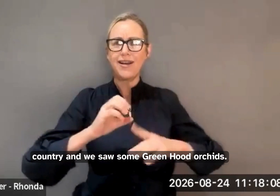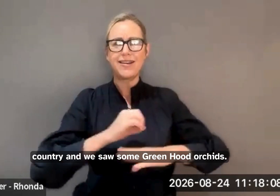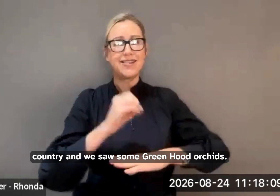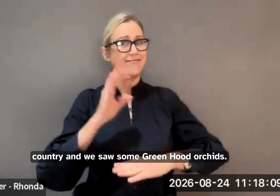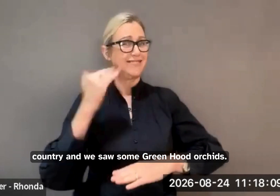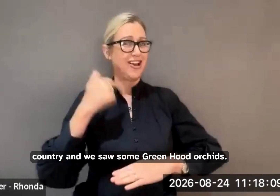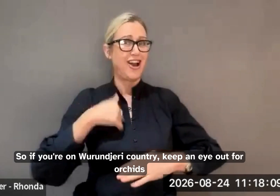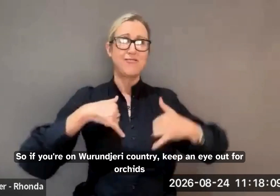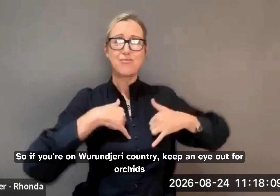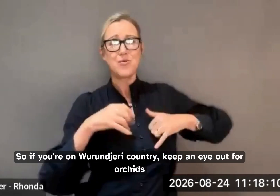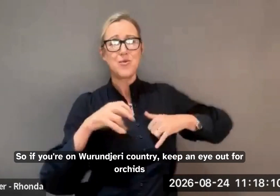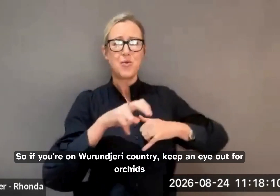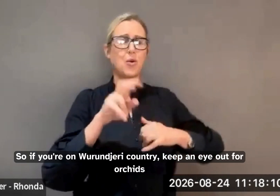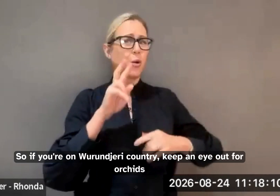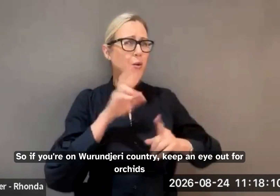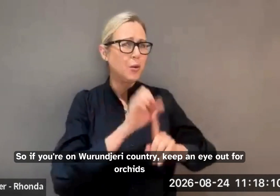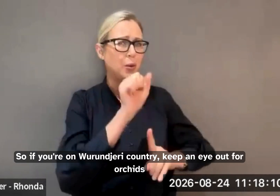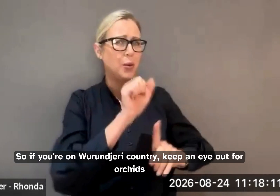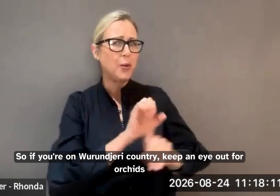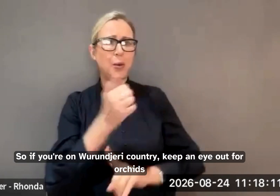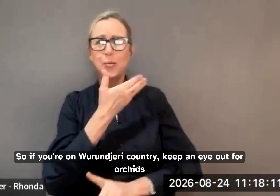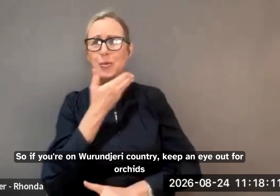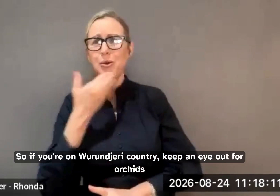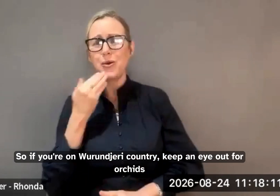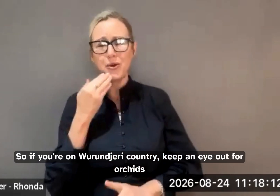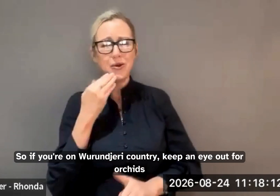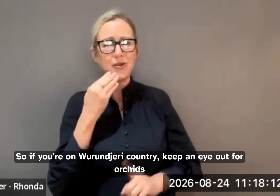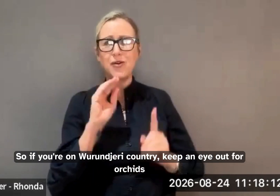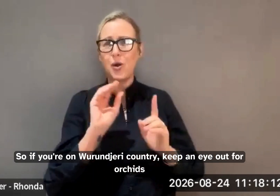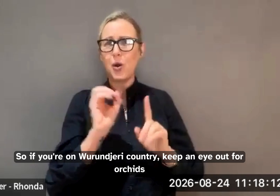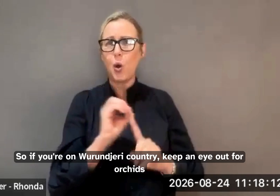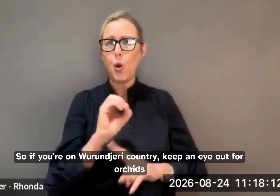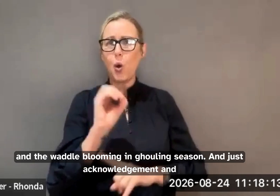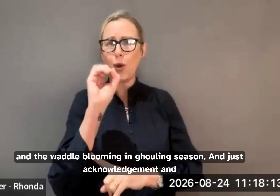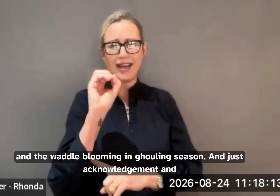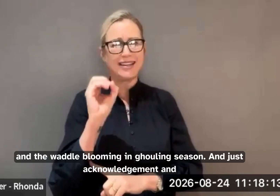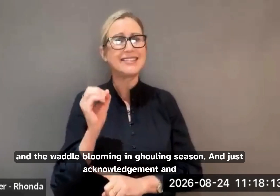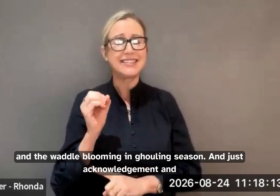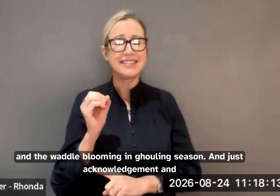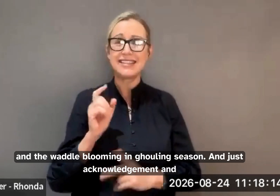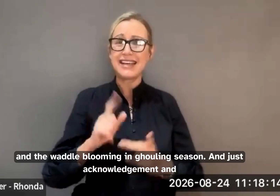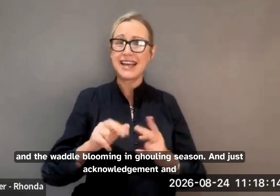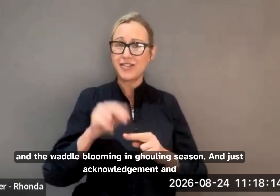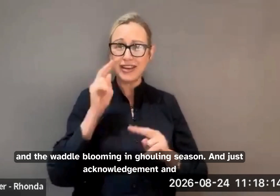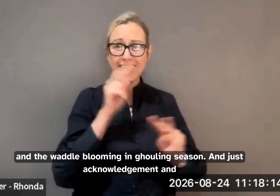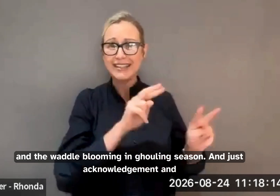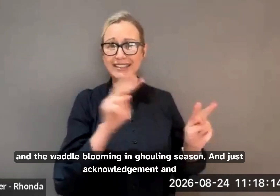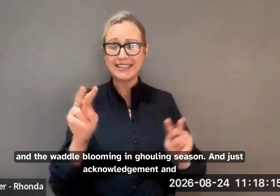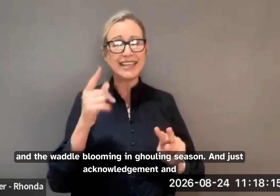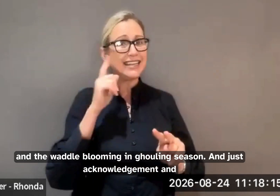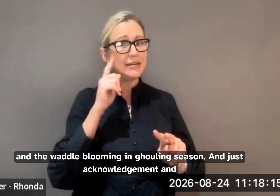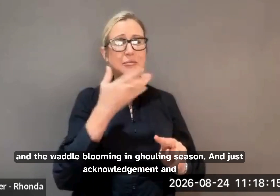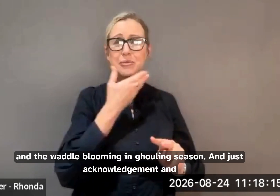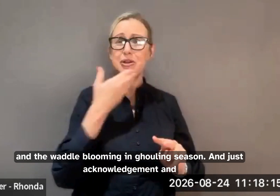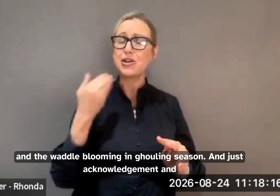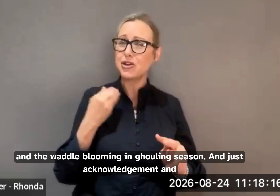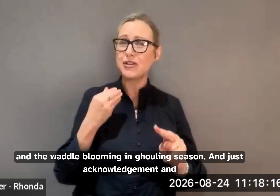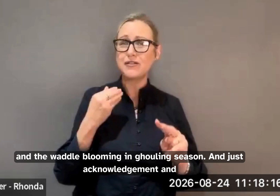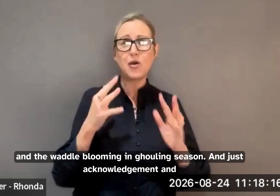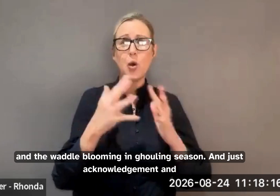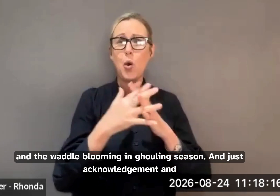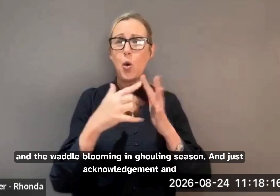some greenhood orchids. So if you're on Wurundjeri country, keep an eye out for orchids and the wattle blooming in gulling season, and